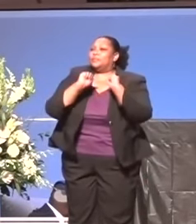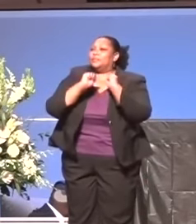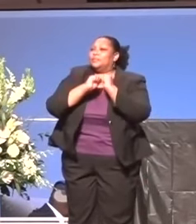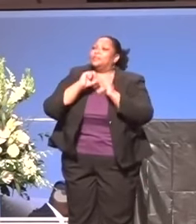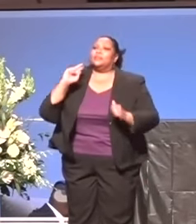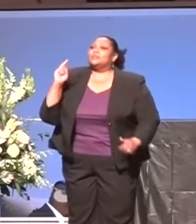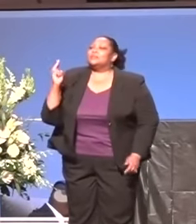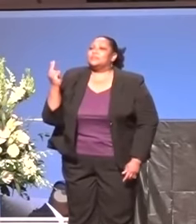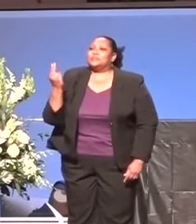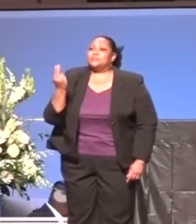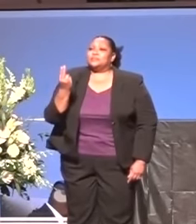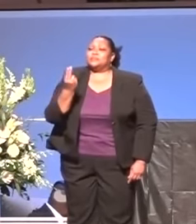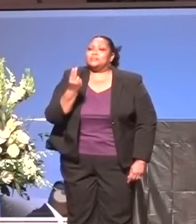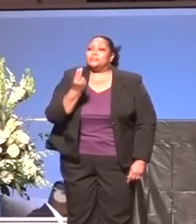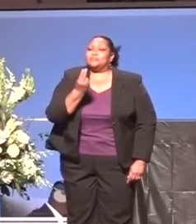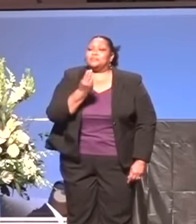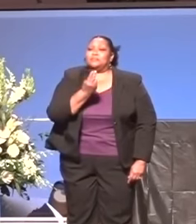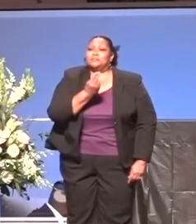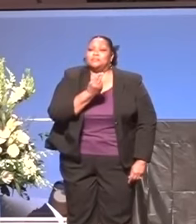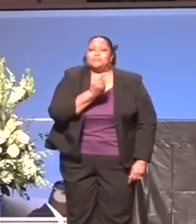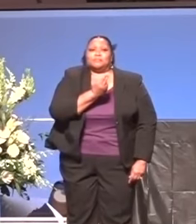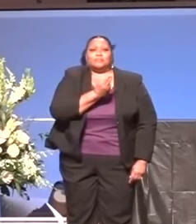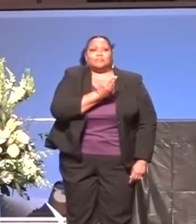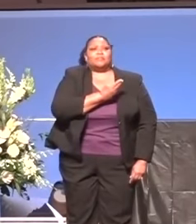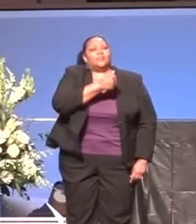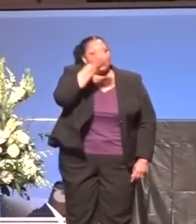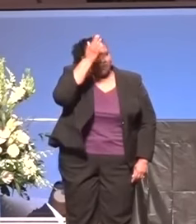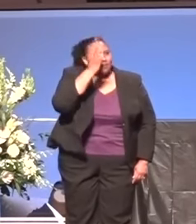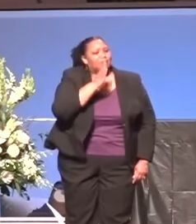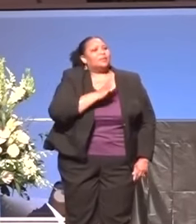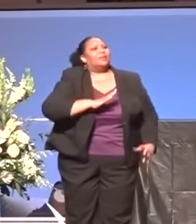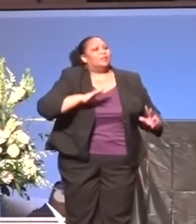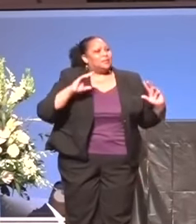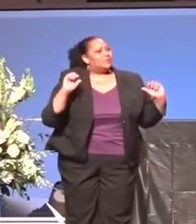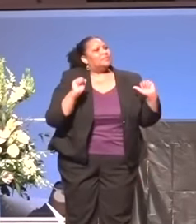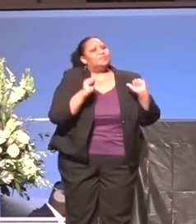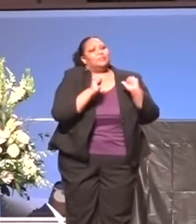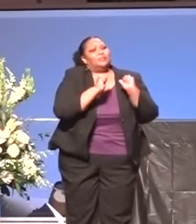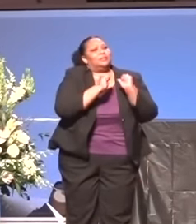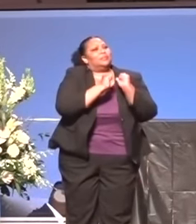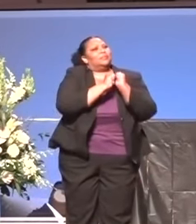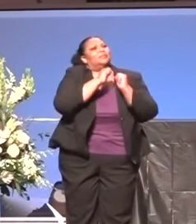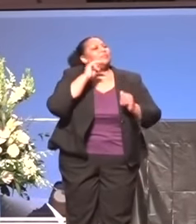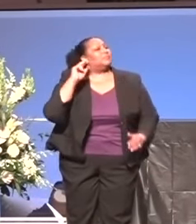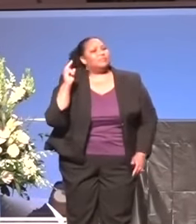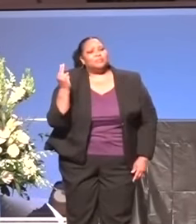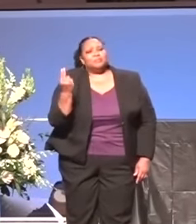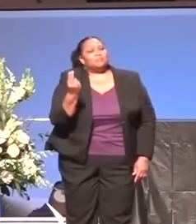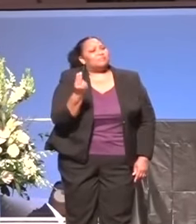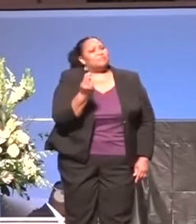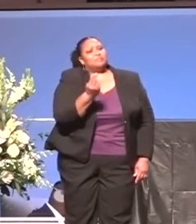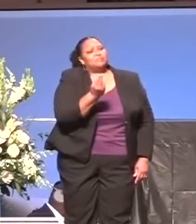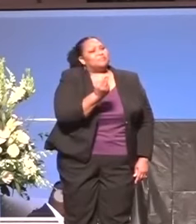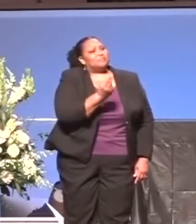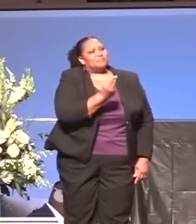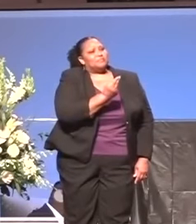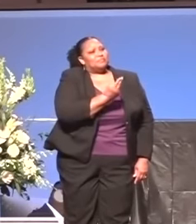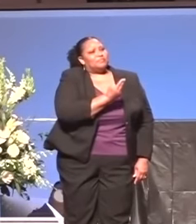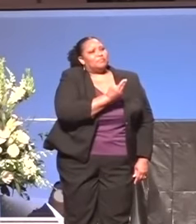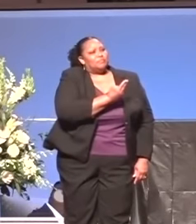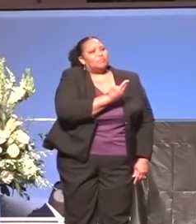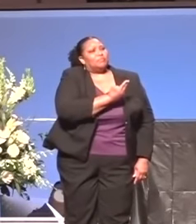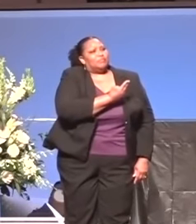with us. God is with us.